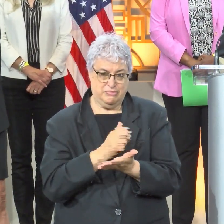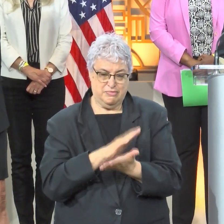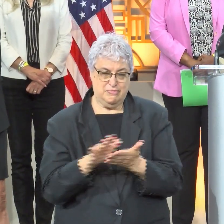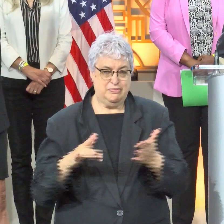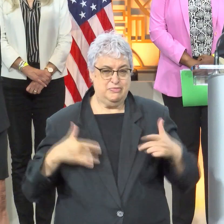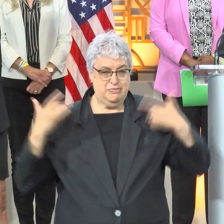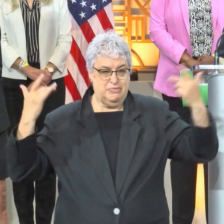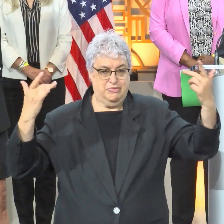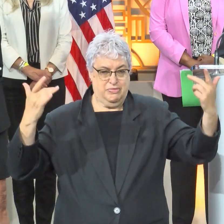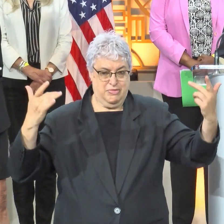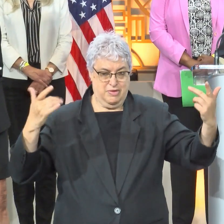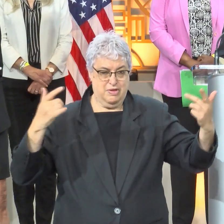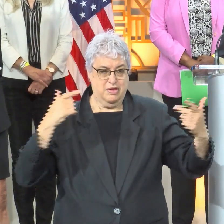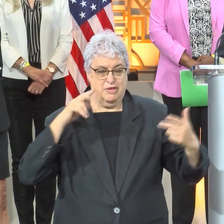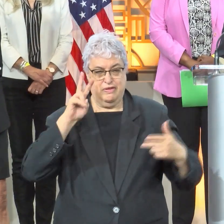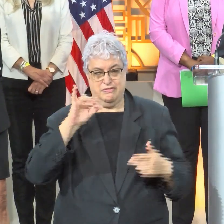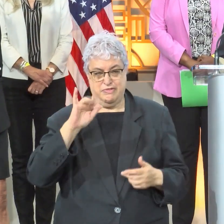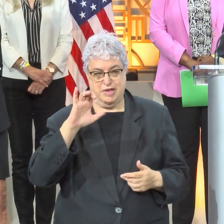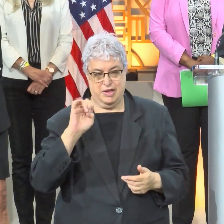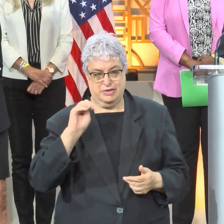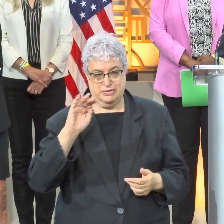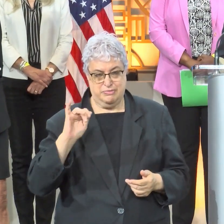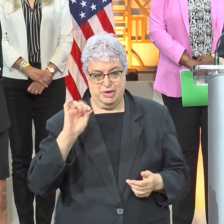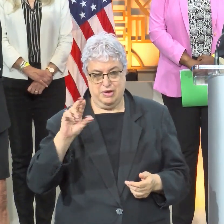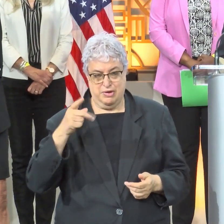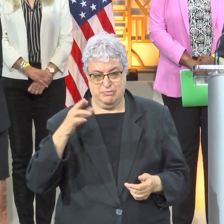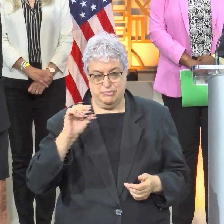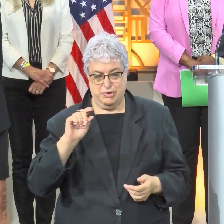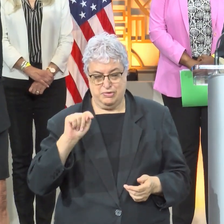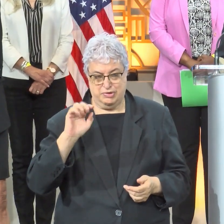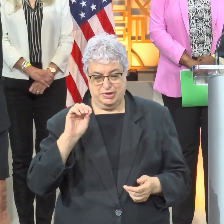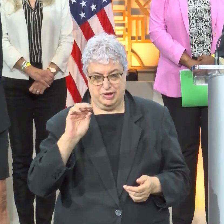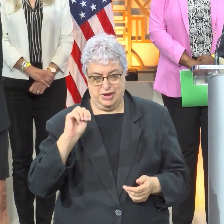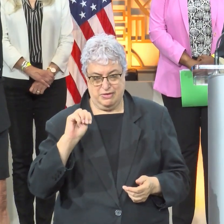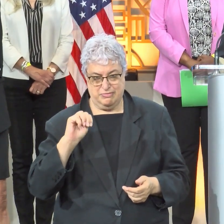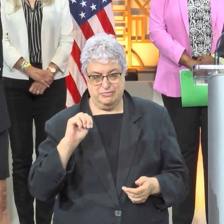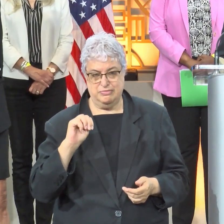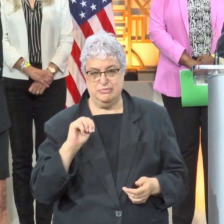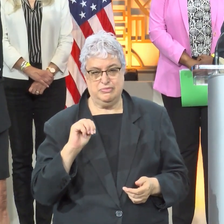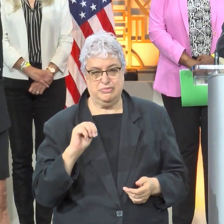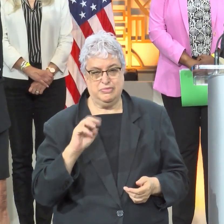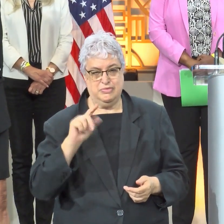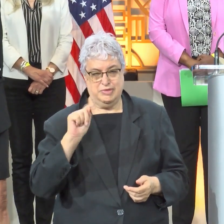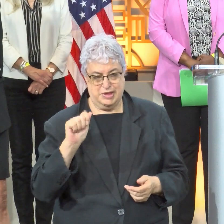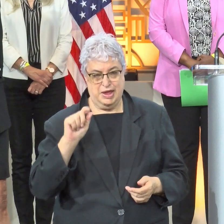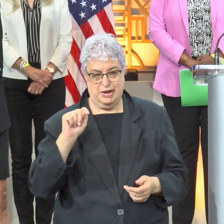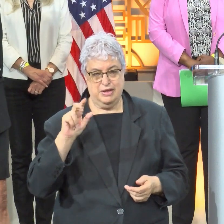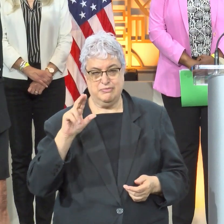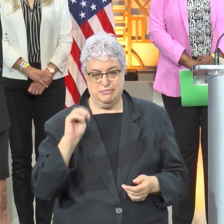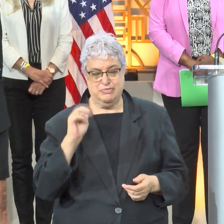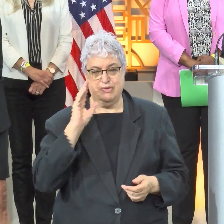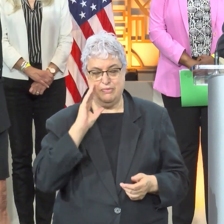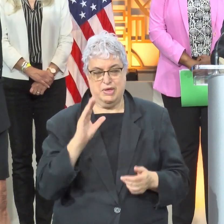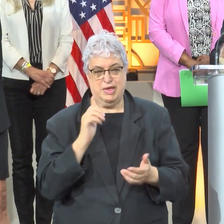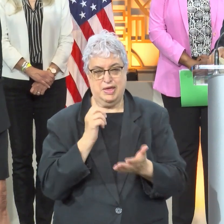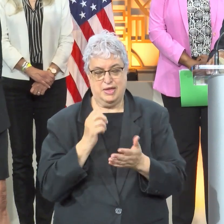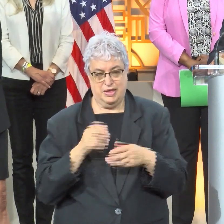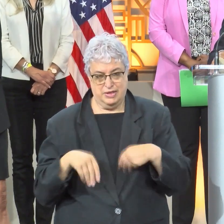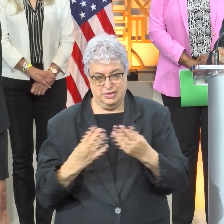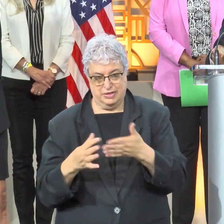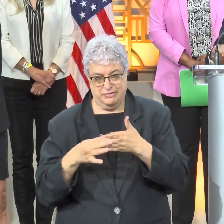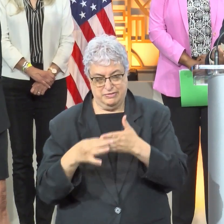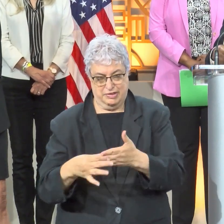ecstatic that Vice Mayor Pro Tem Martha Castek Tatum will give leadership to